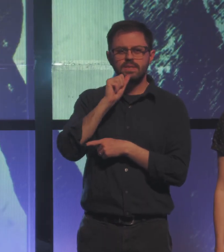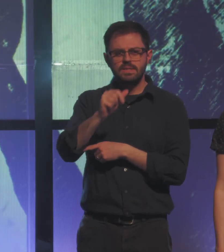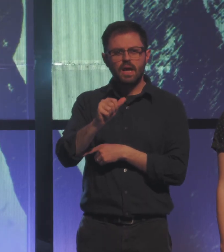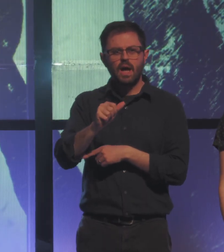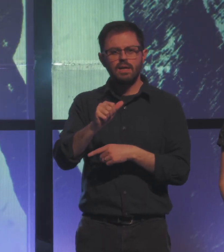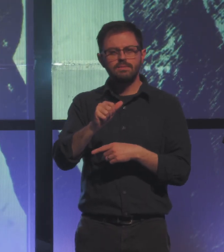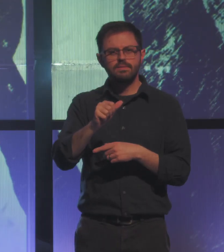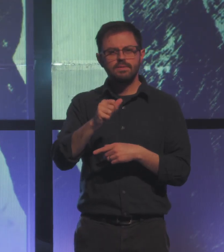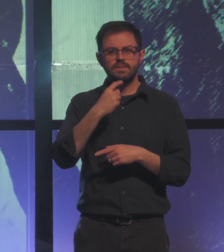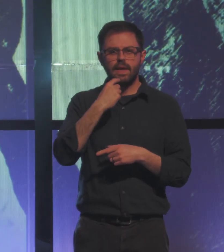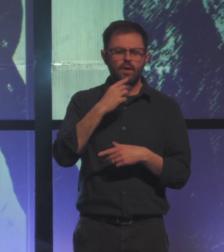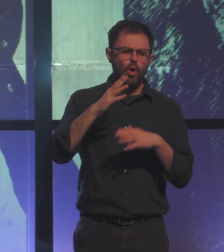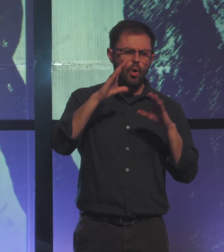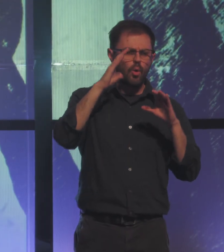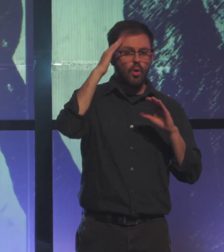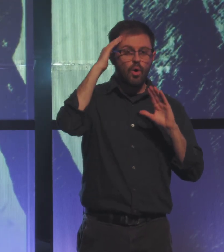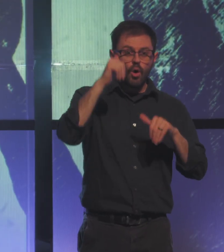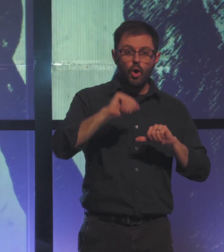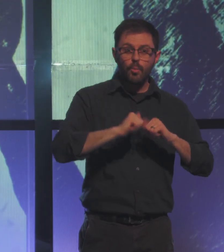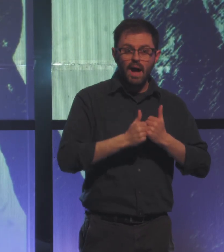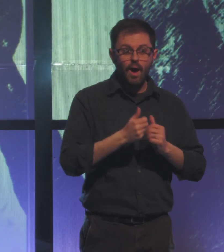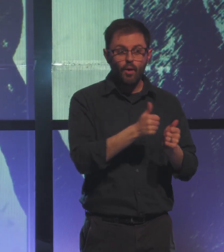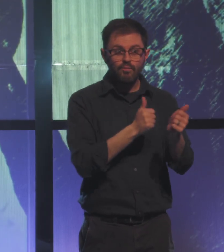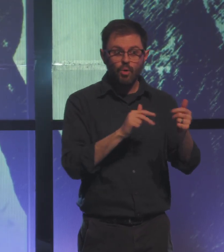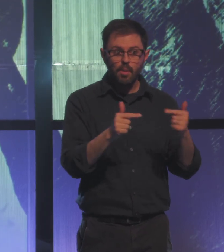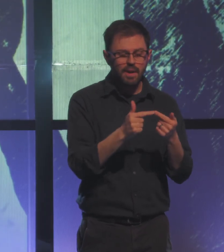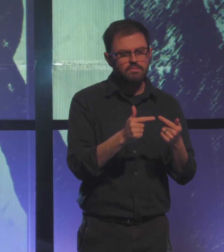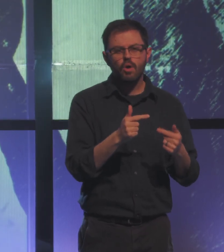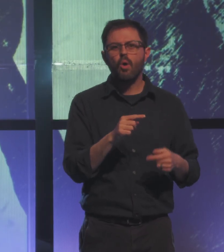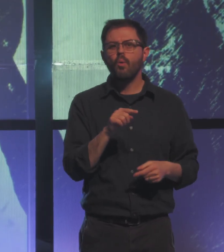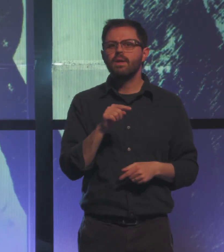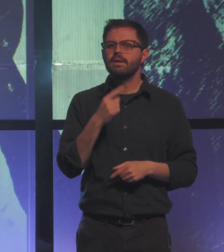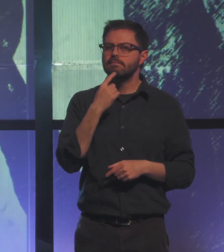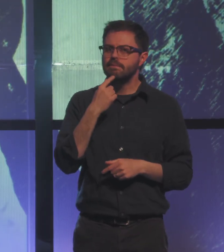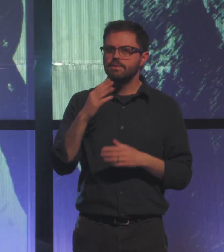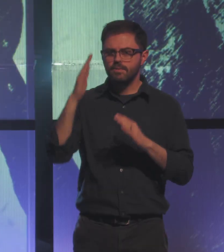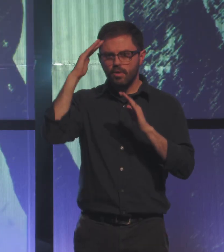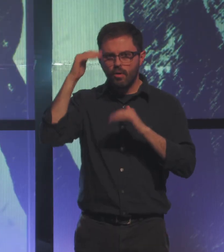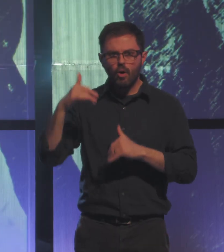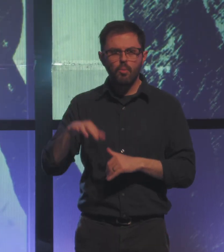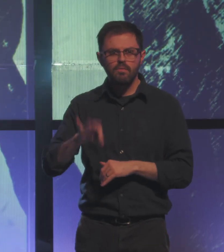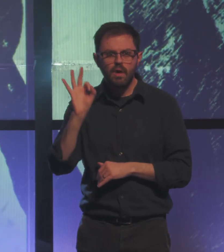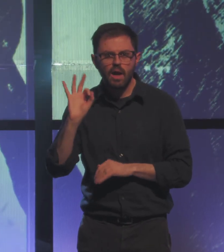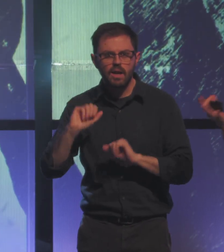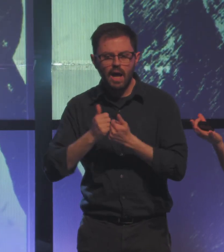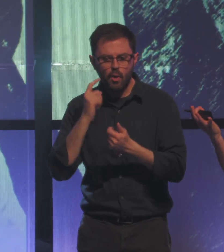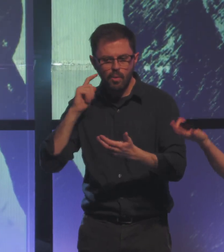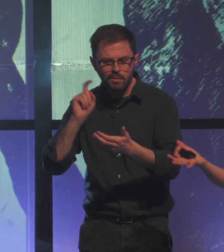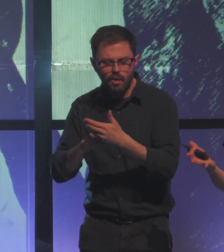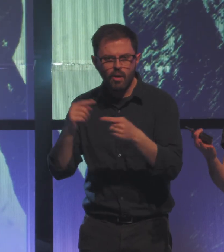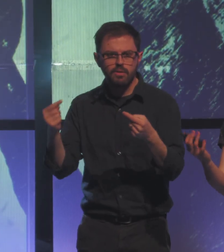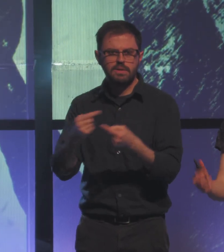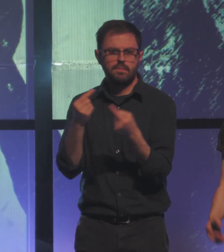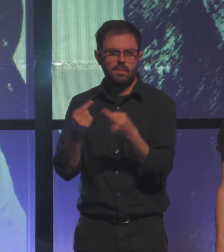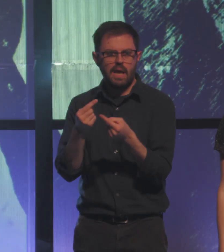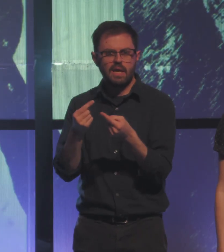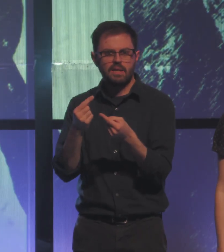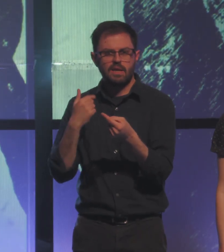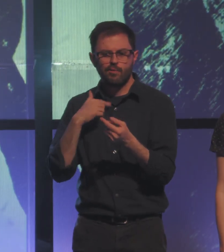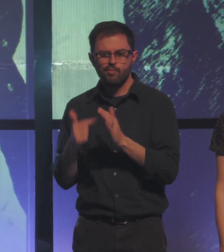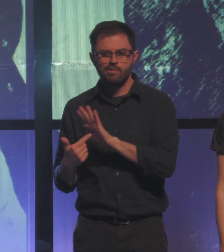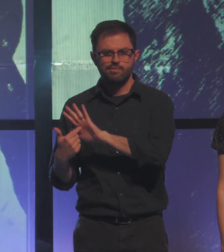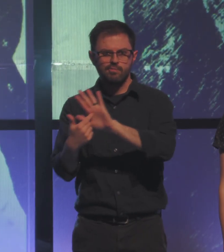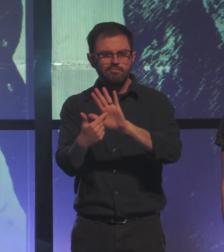pain, but hope is found when pain is acknowledged. Hope is restored when pain is brought into the